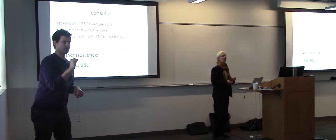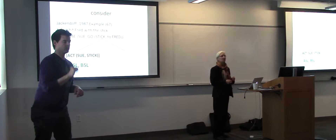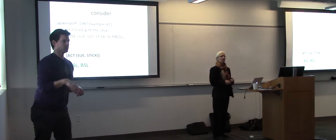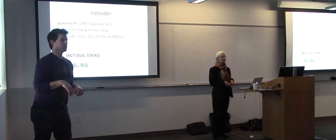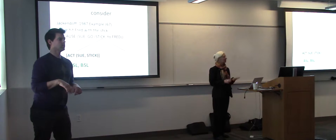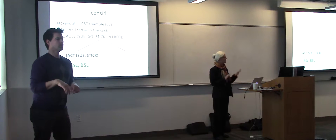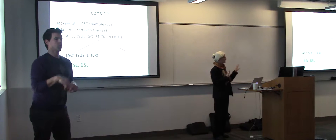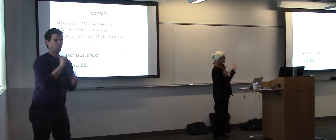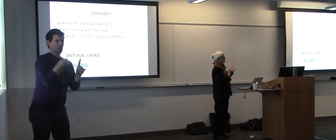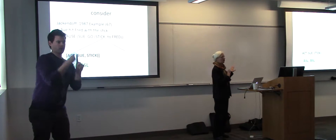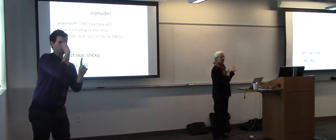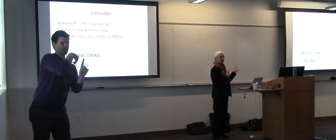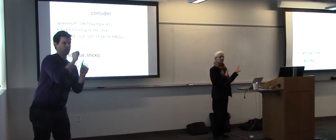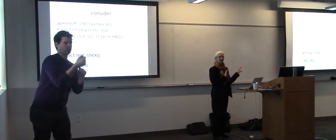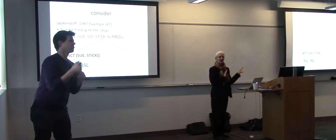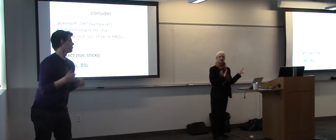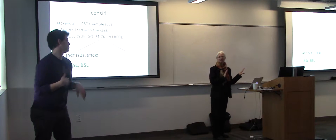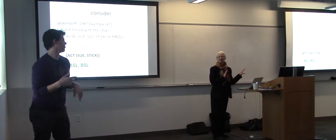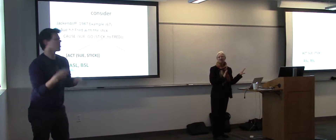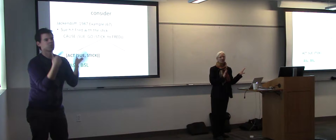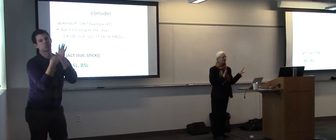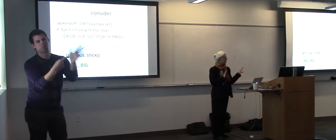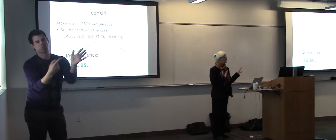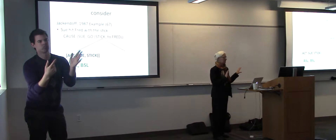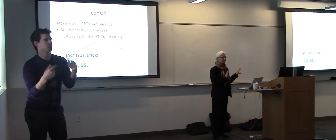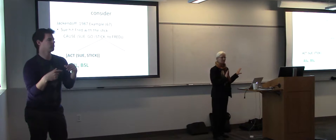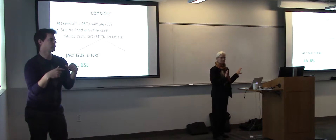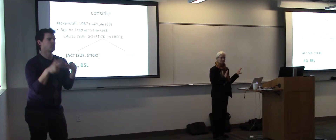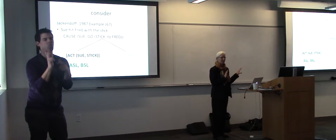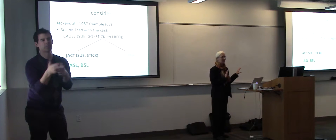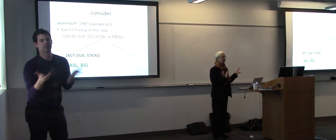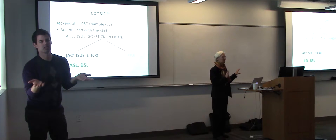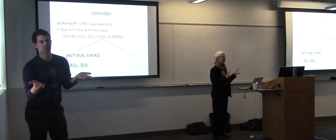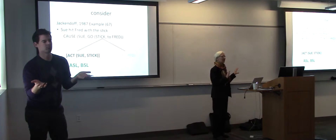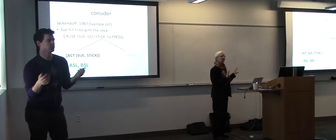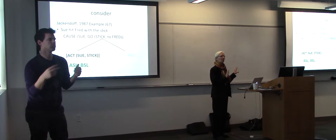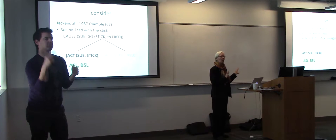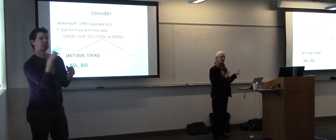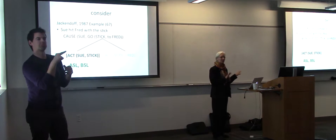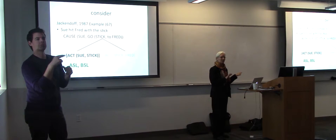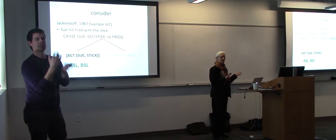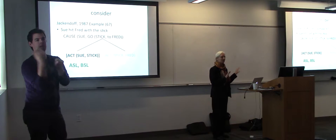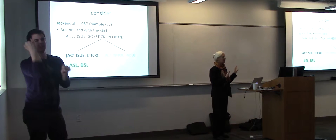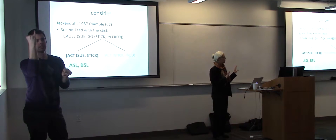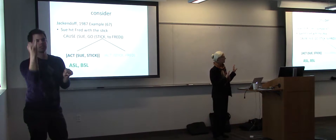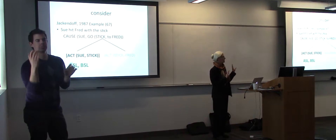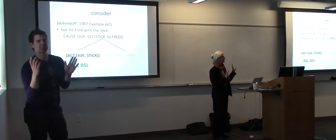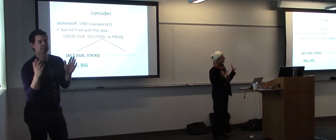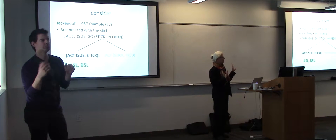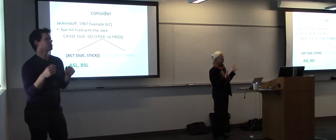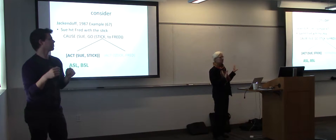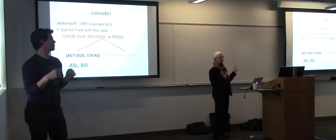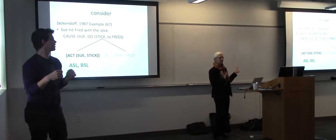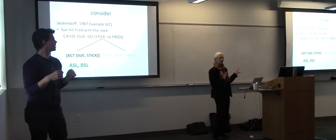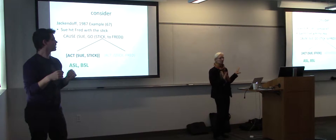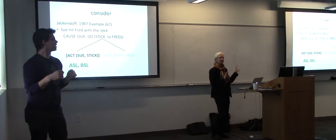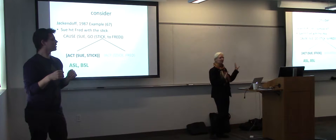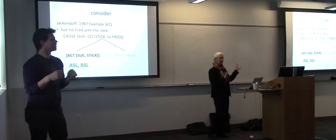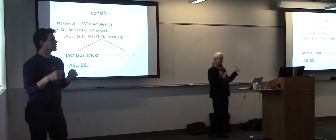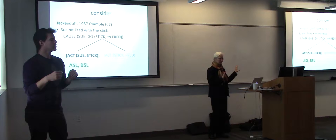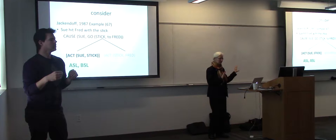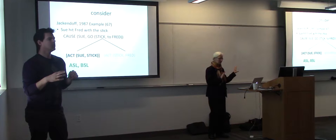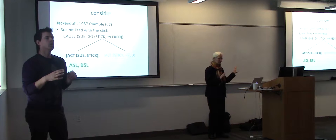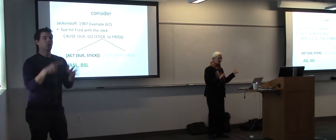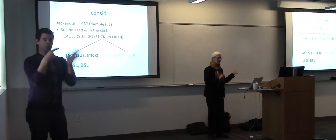cases. So this is going to go on for about 3 minutes, and just kind of watch them. They're first shown,